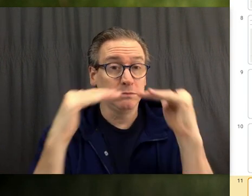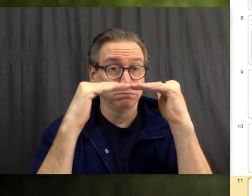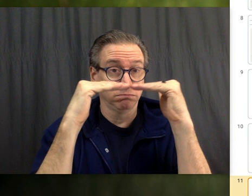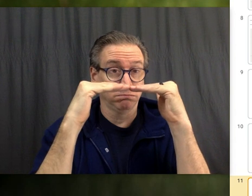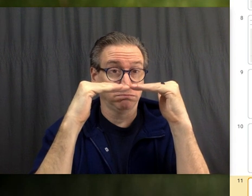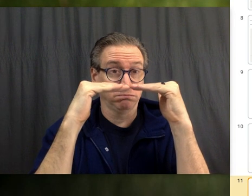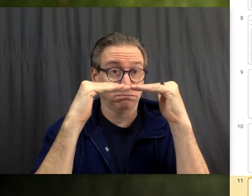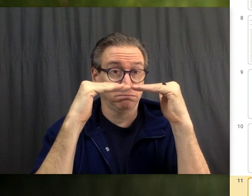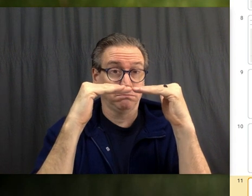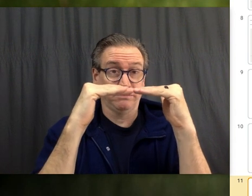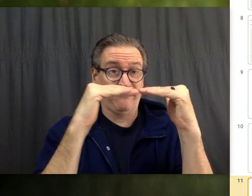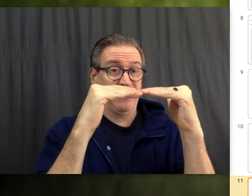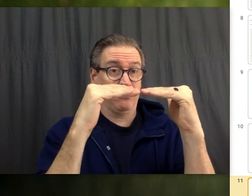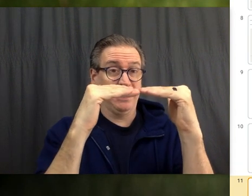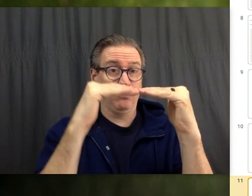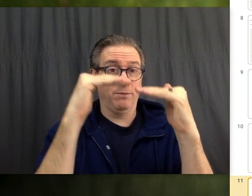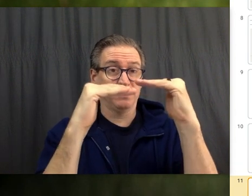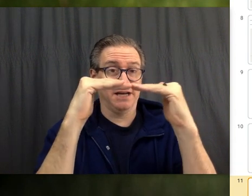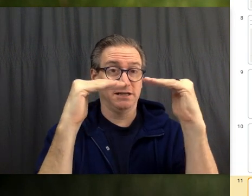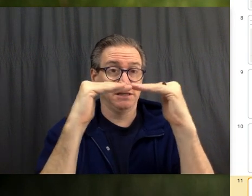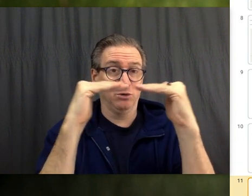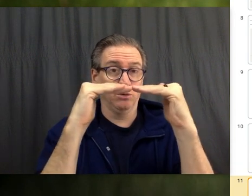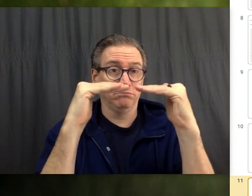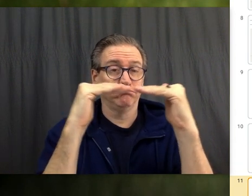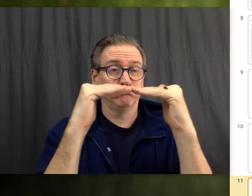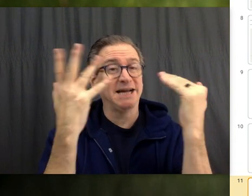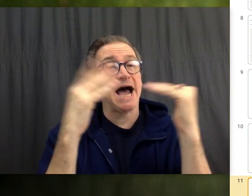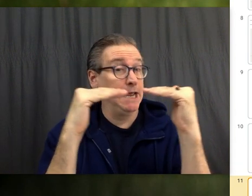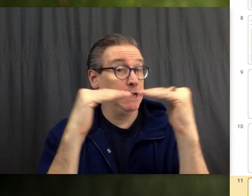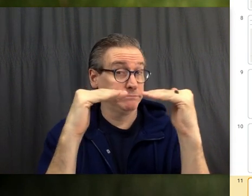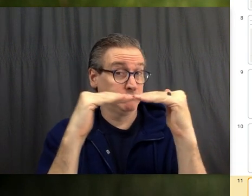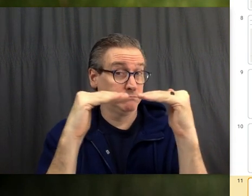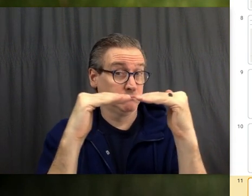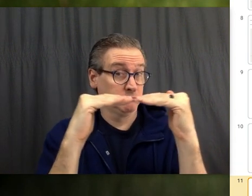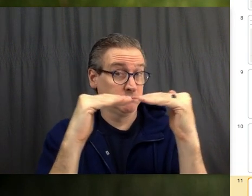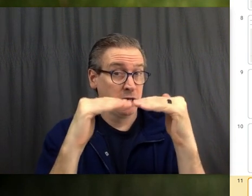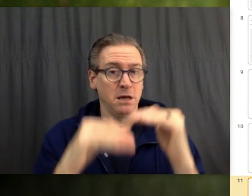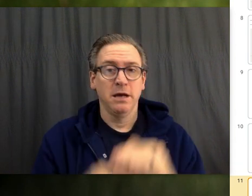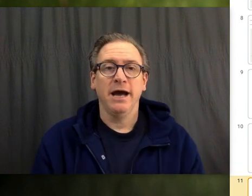Equal, fair, equal, both sides equal. Tie,